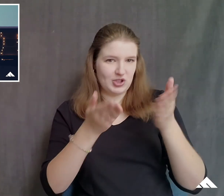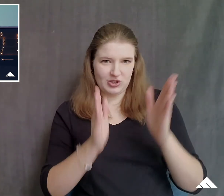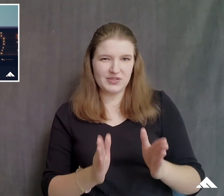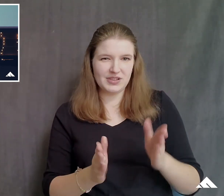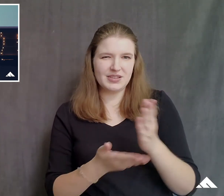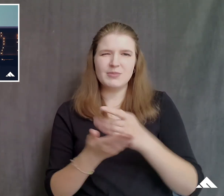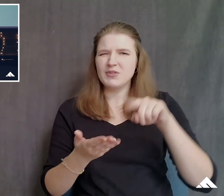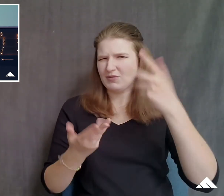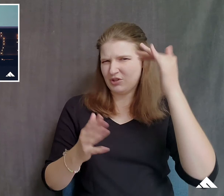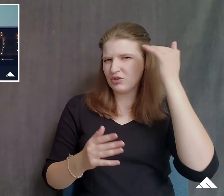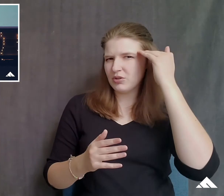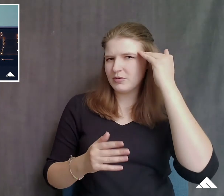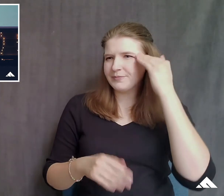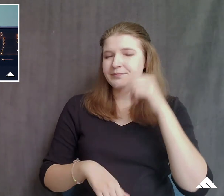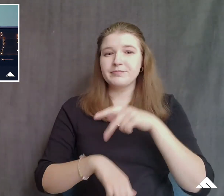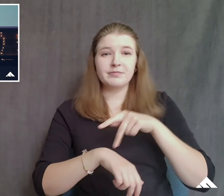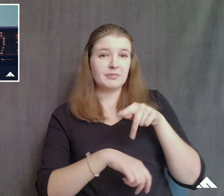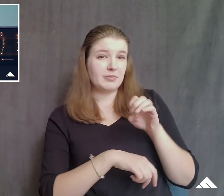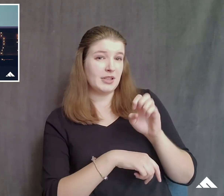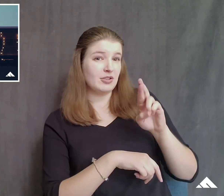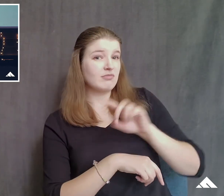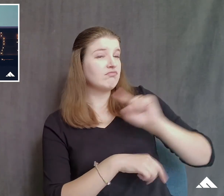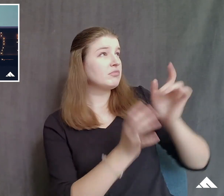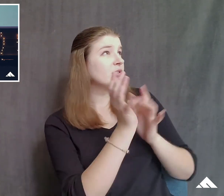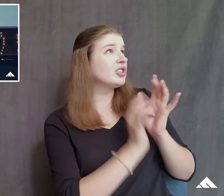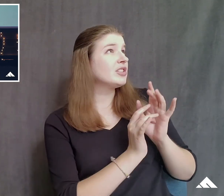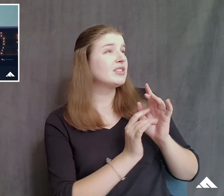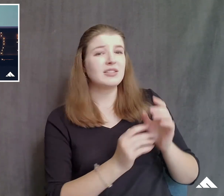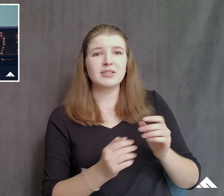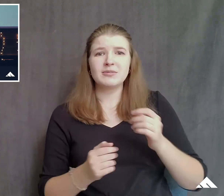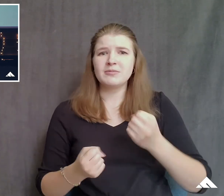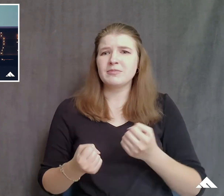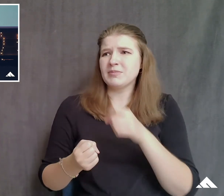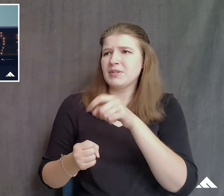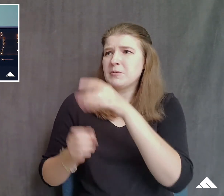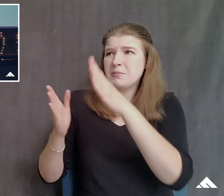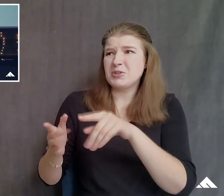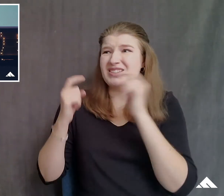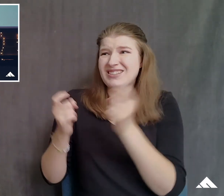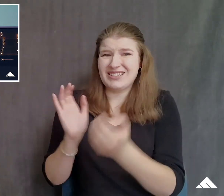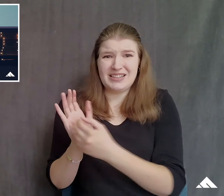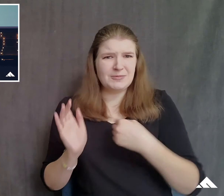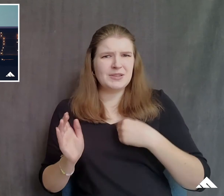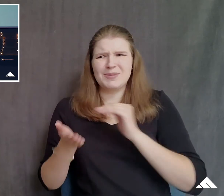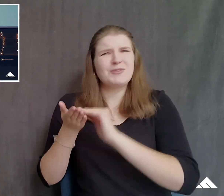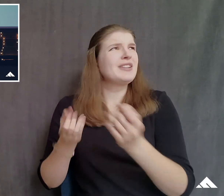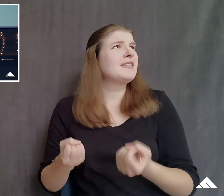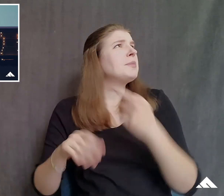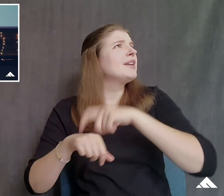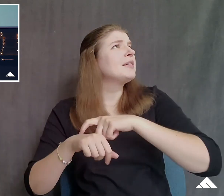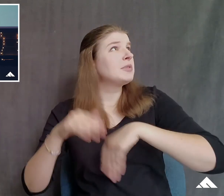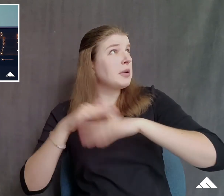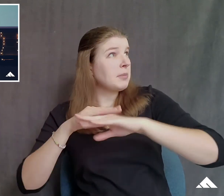Let's refresh ourselves. Peter came to Jesus and asked, "How many times shall I forgive my brother or sister who sins against me?" Up to